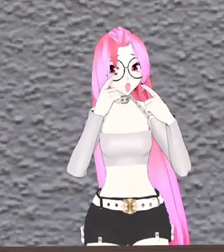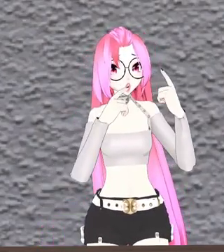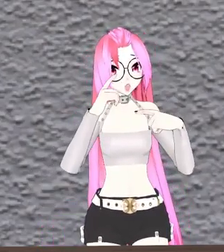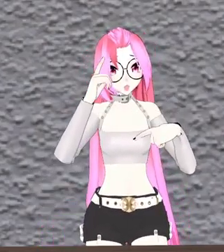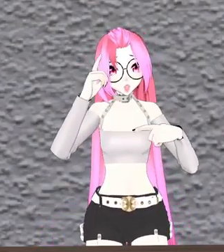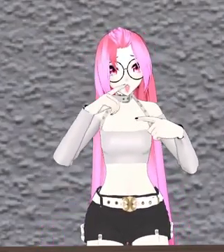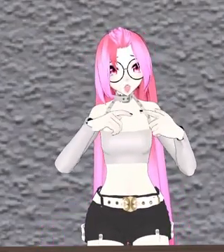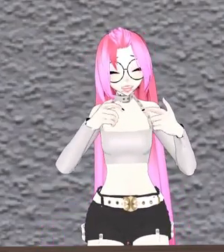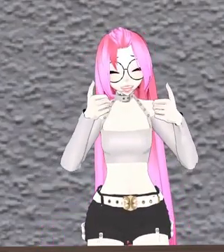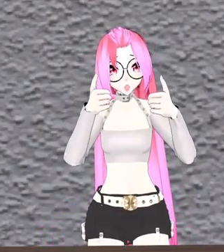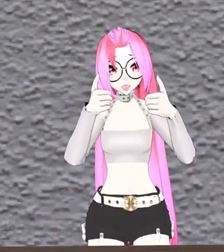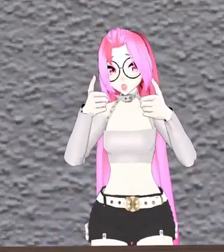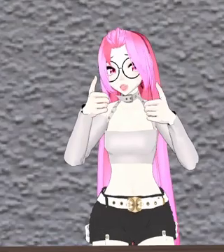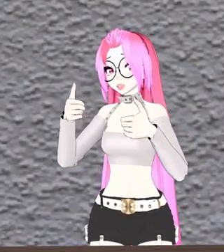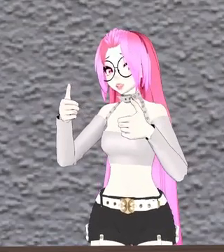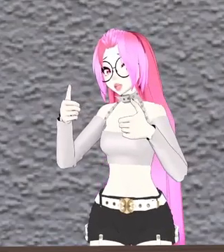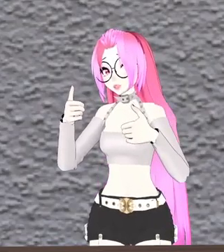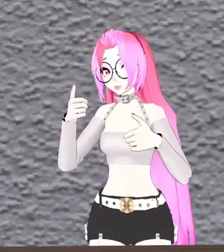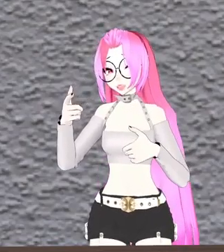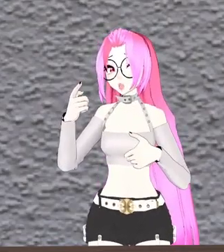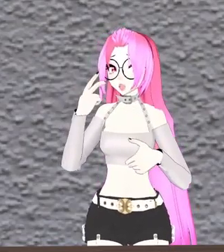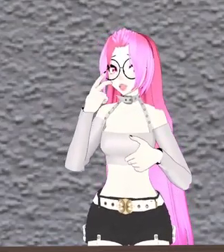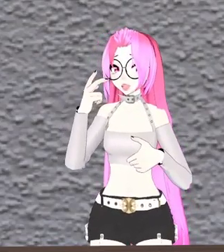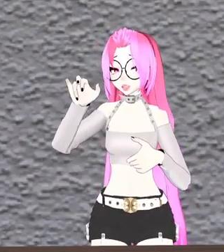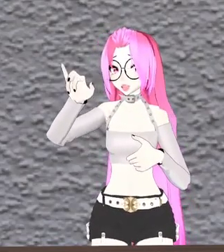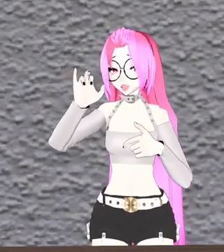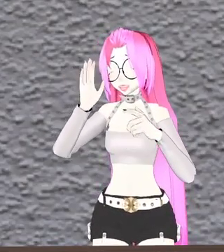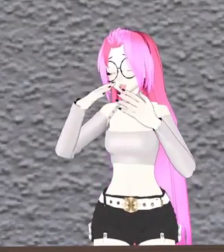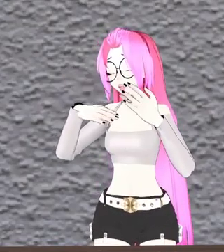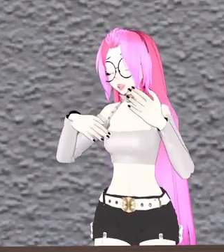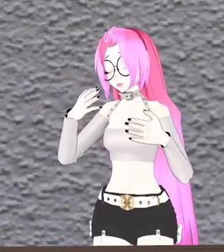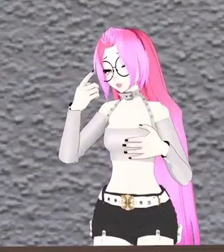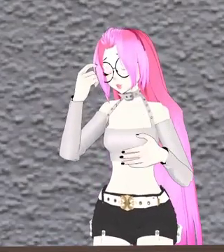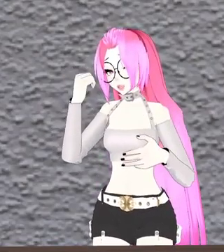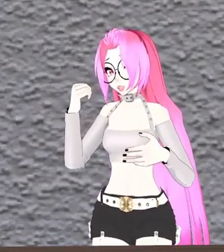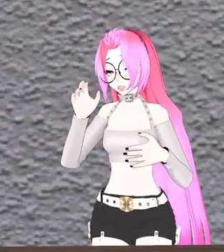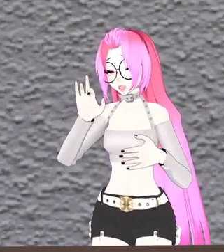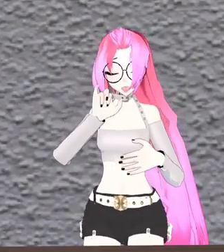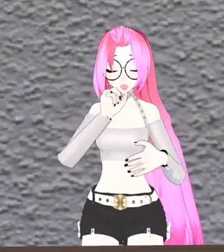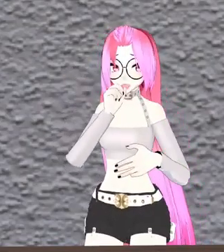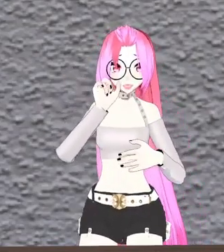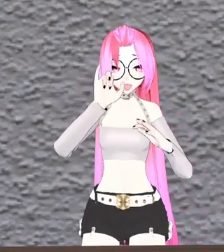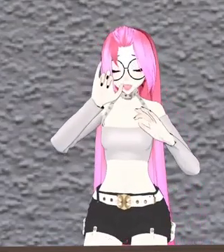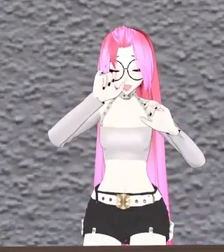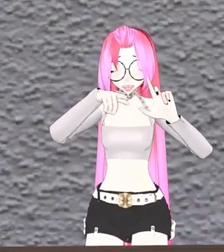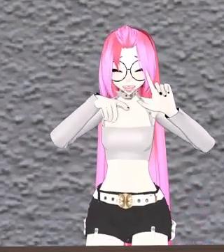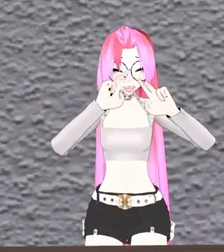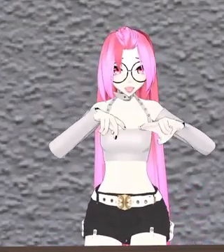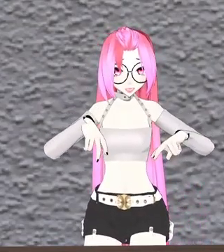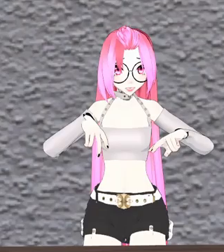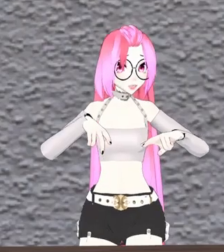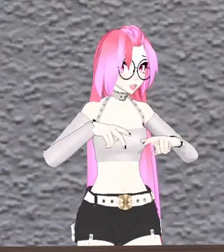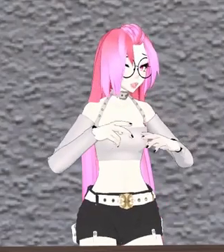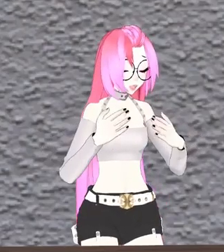Sad. You can't do two thumbs up. It will look like that on your end, but everyone who does not have index, you're just gonna